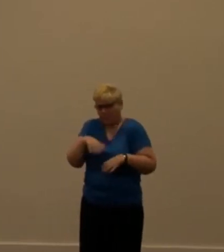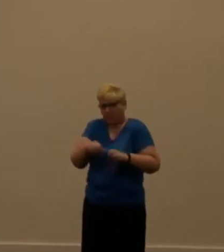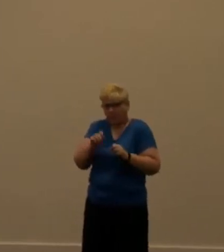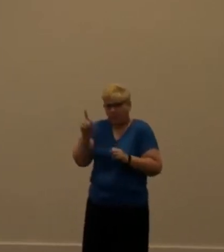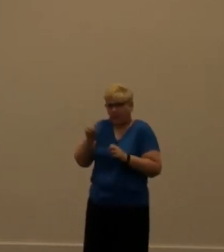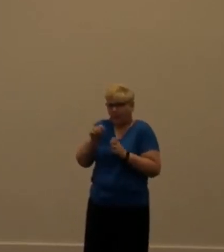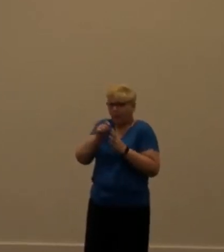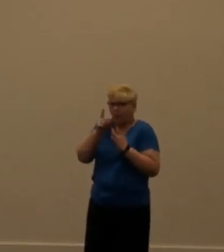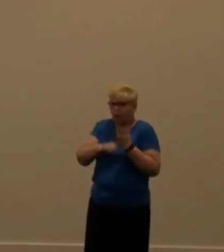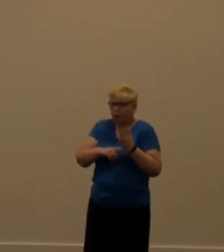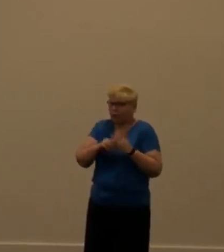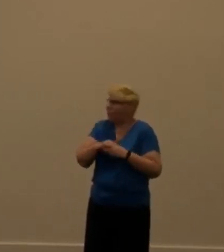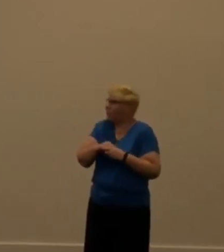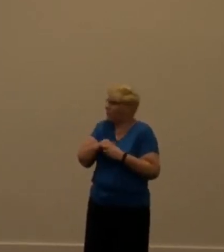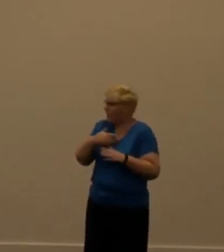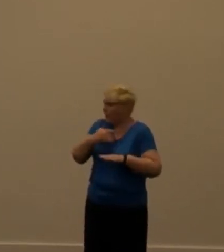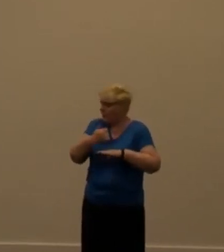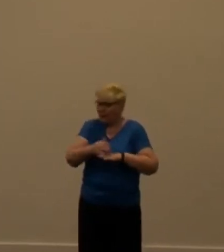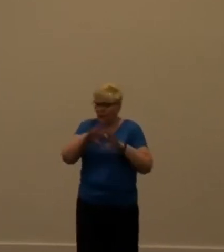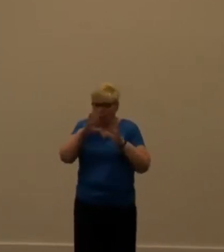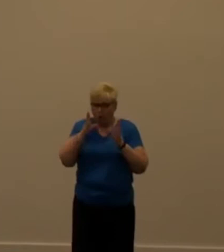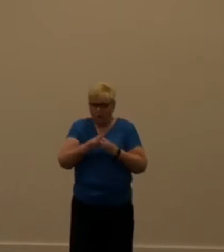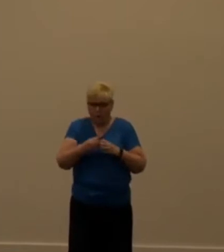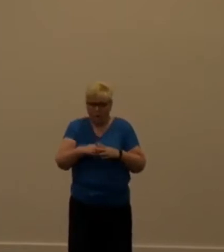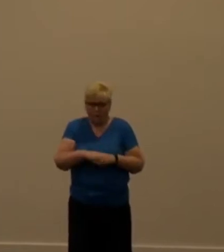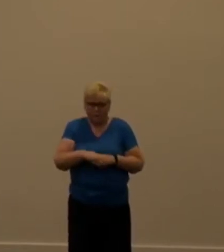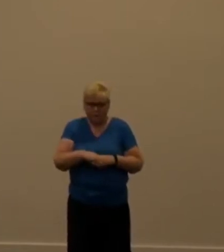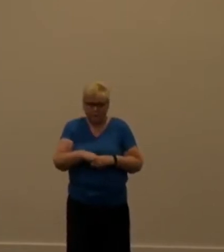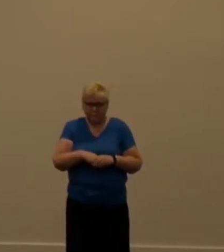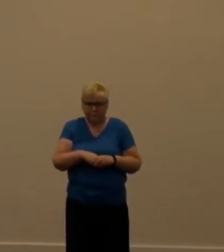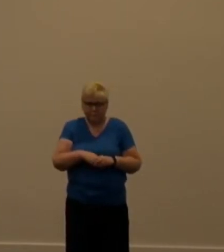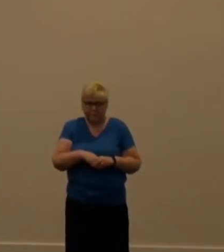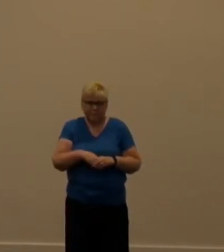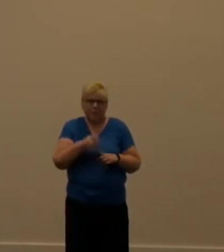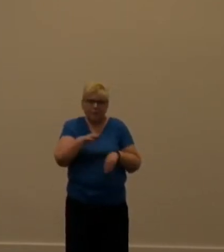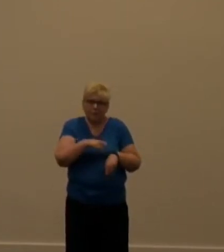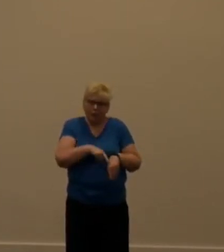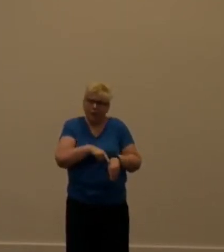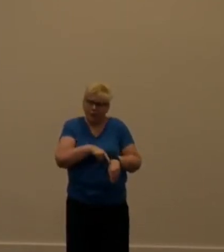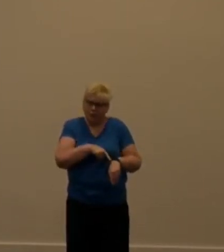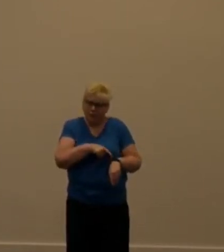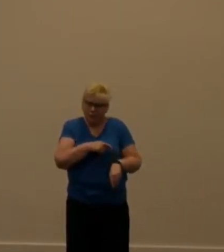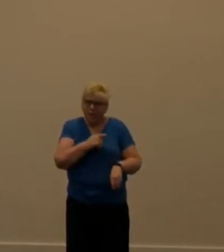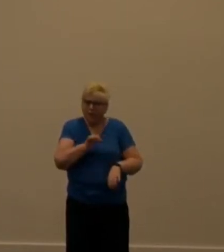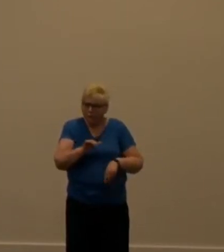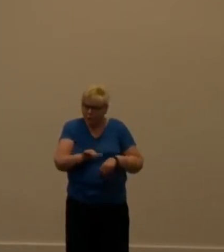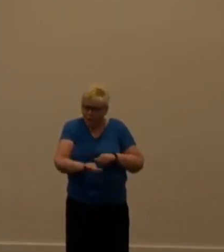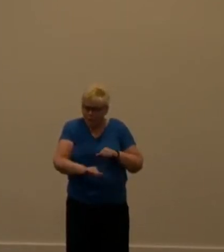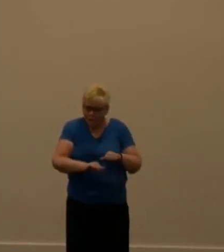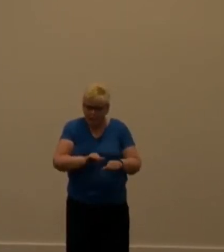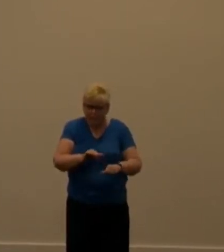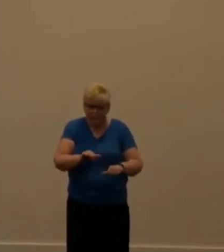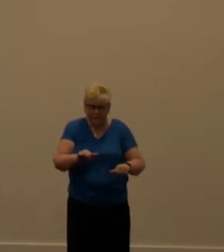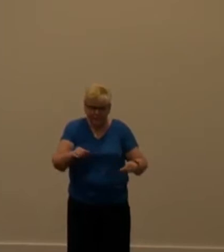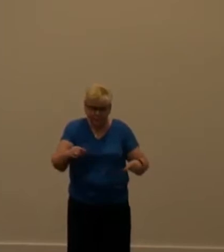of the project that I'm basing this all on. It was a long process. Basically, everything that could go